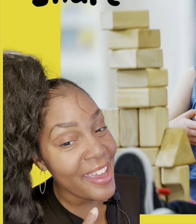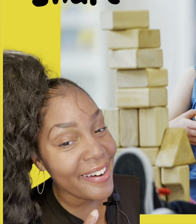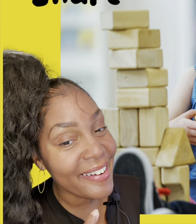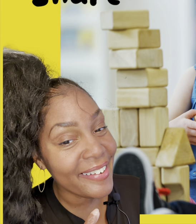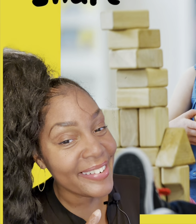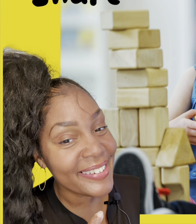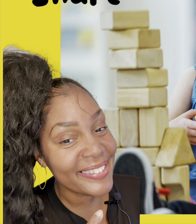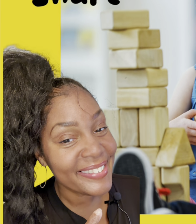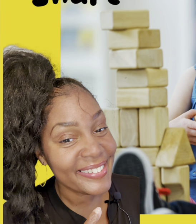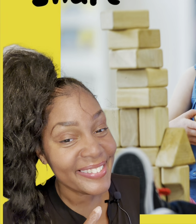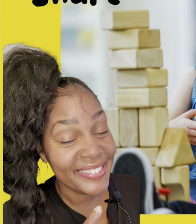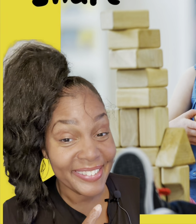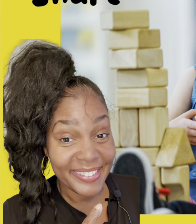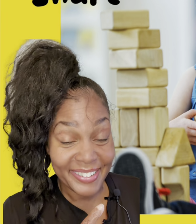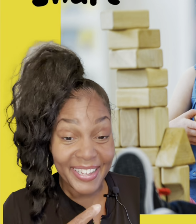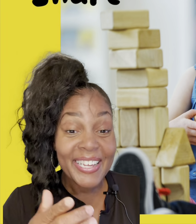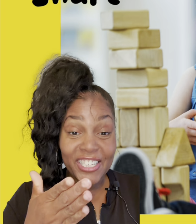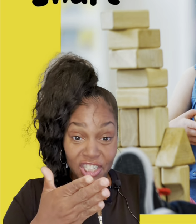Share.